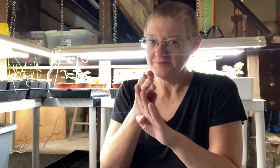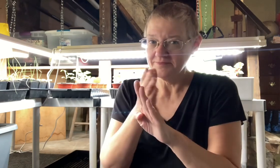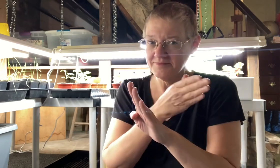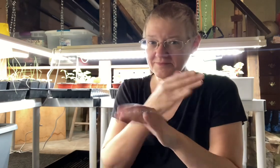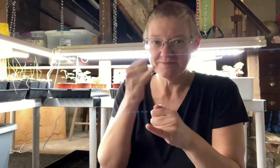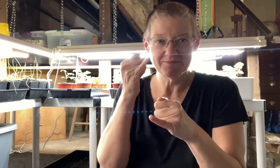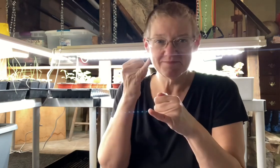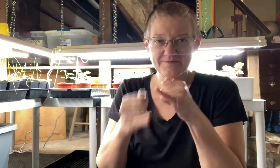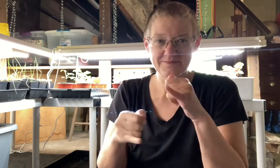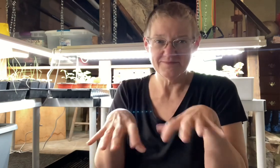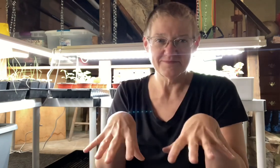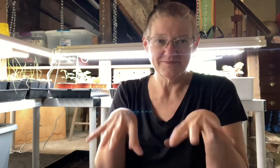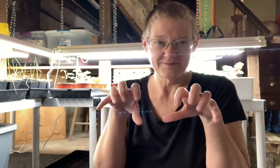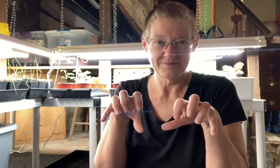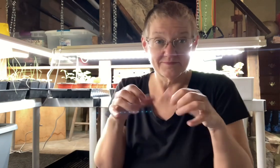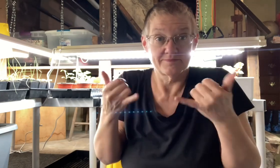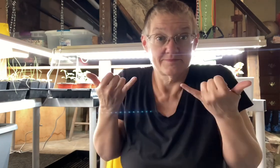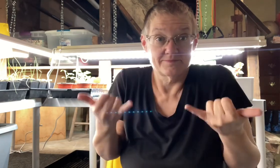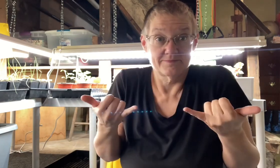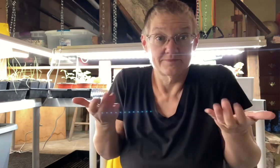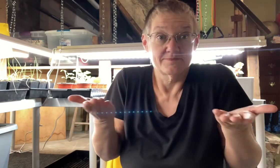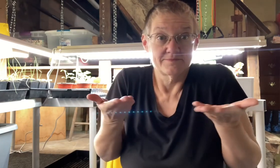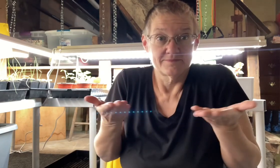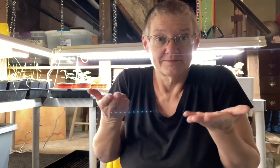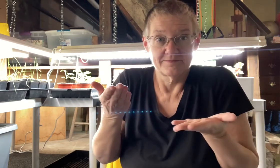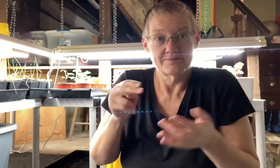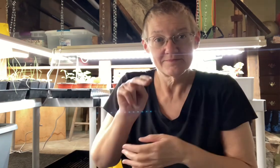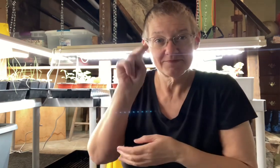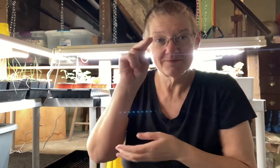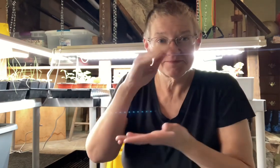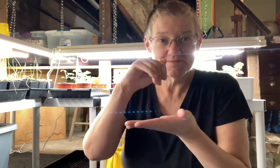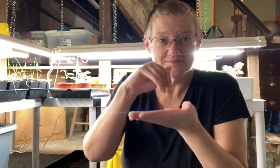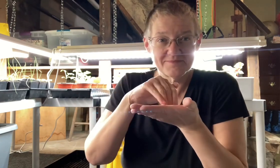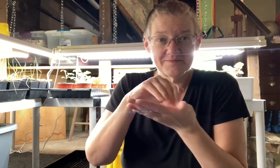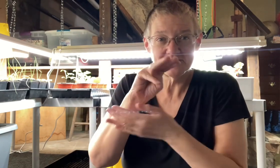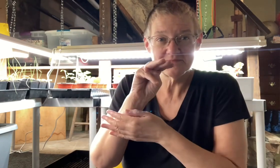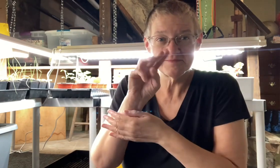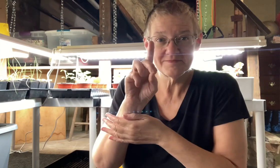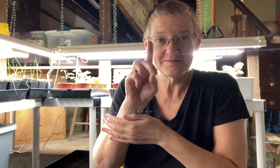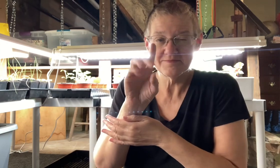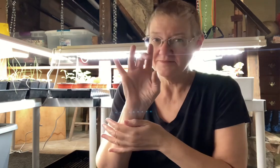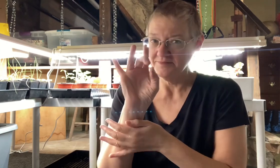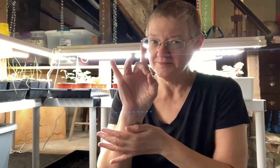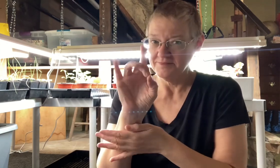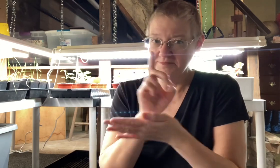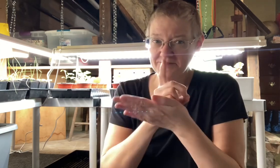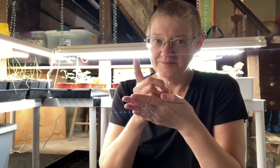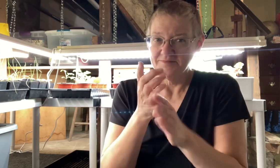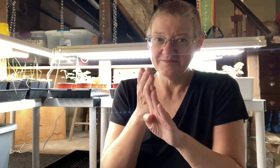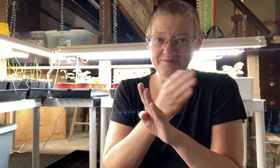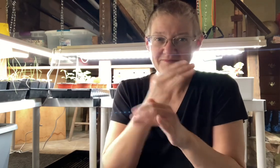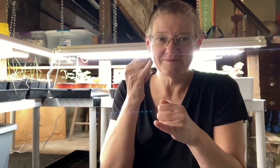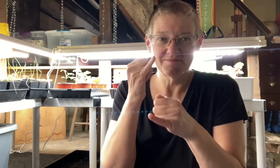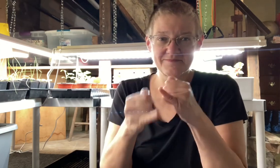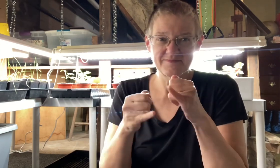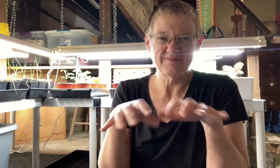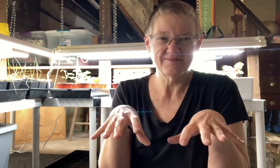weeks before the last frost. And here in north central Maryland, it's now 8 weeks before our